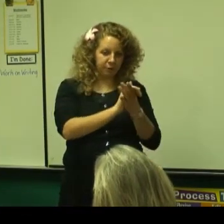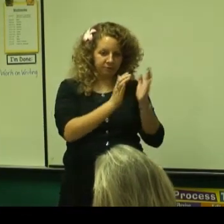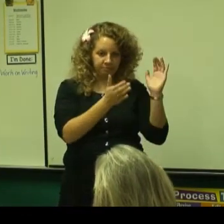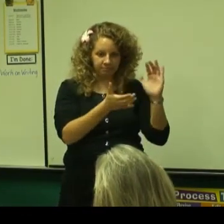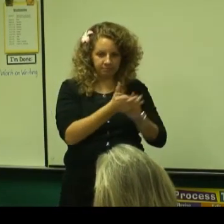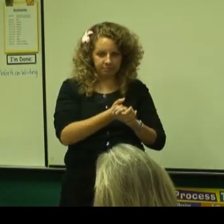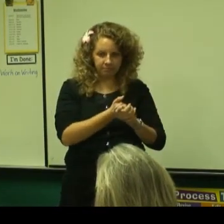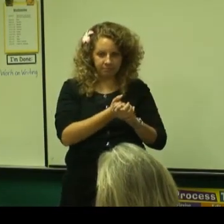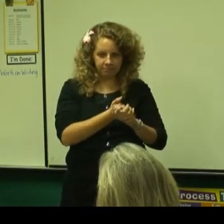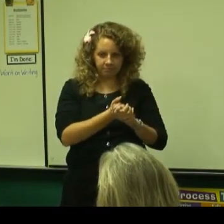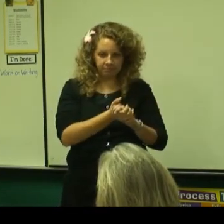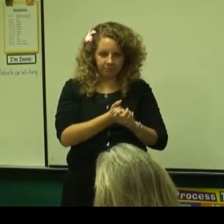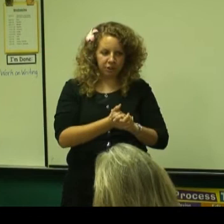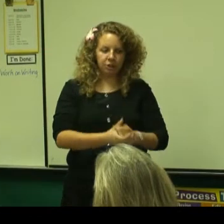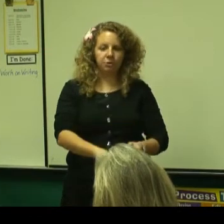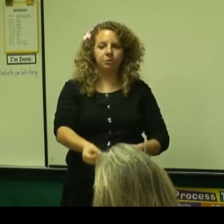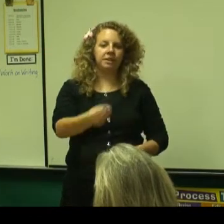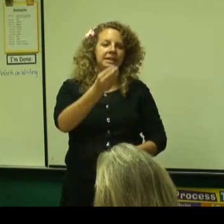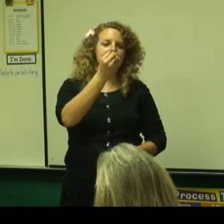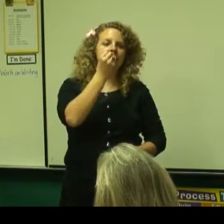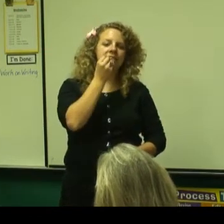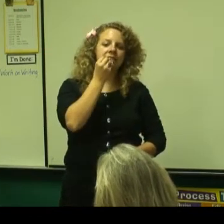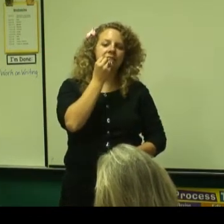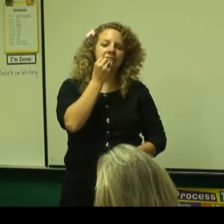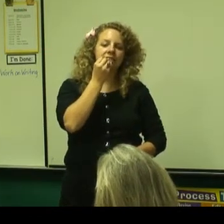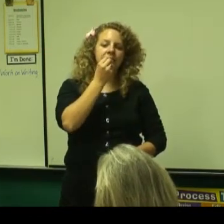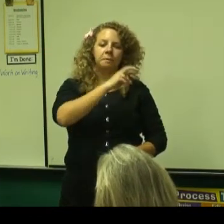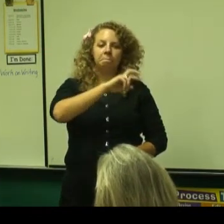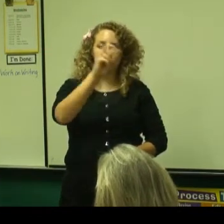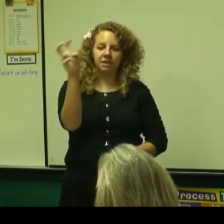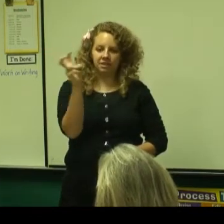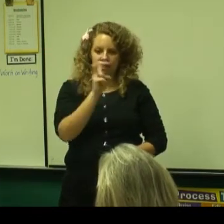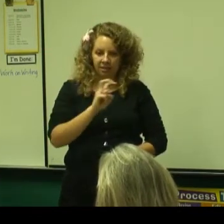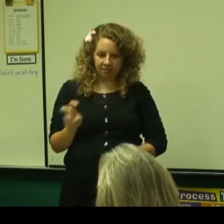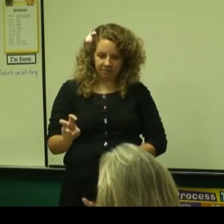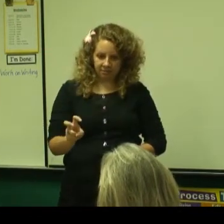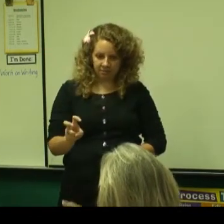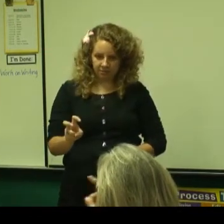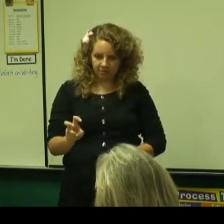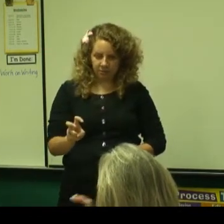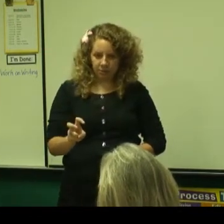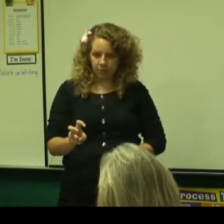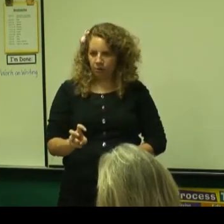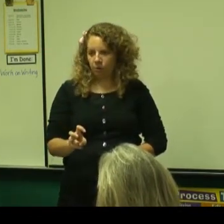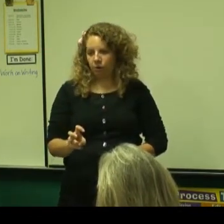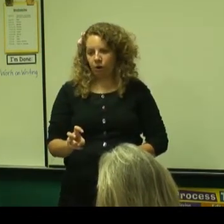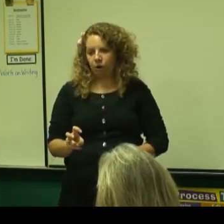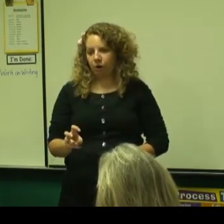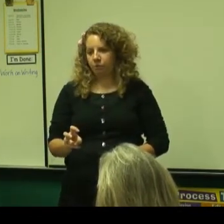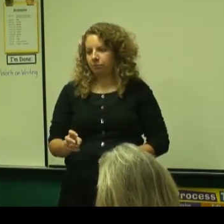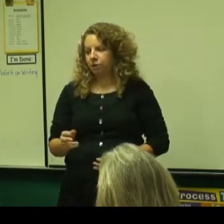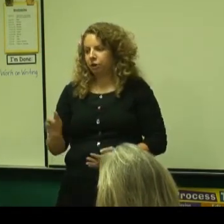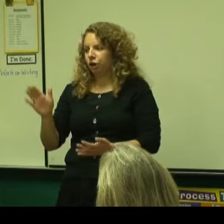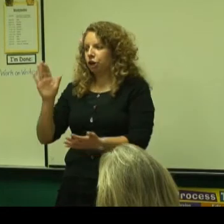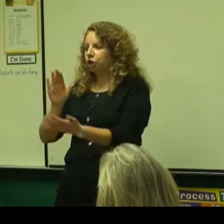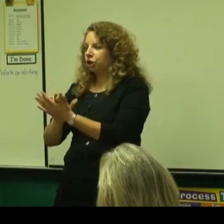hamburger. You eat pizza. Or maybe you're